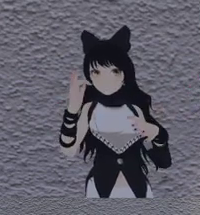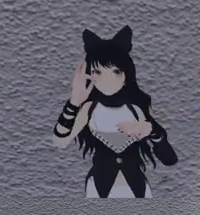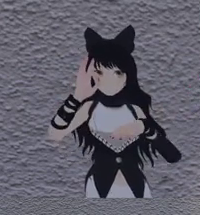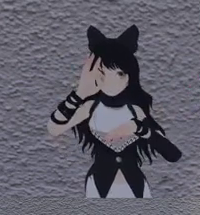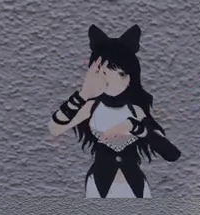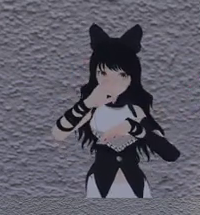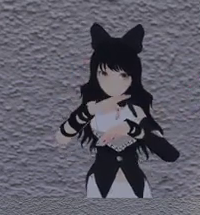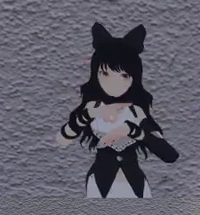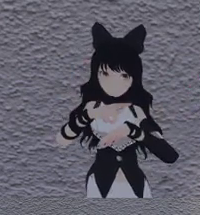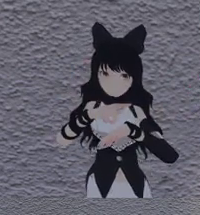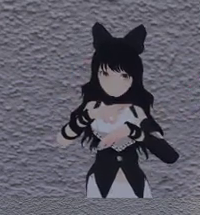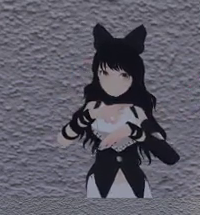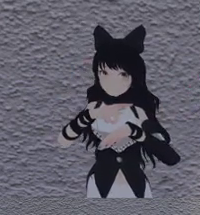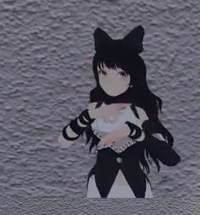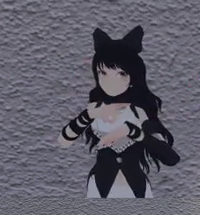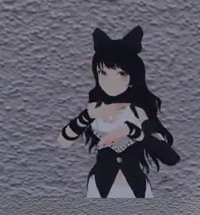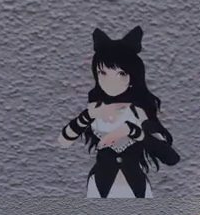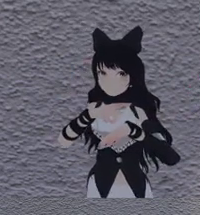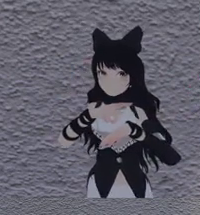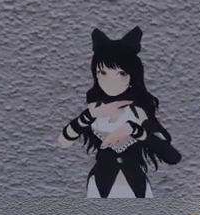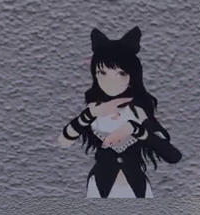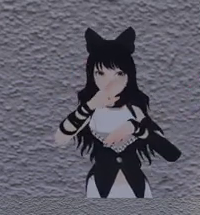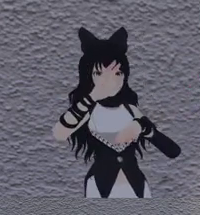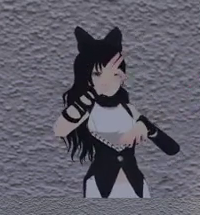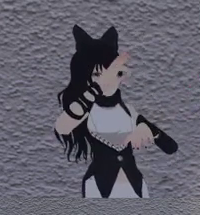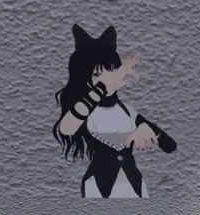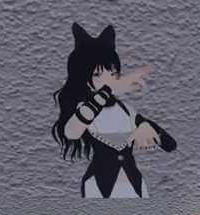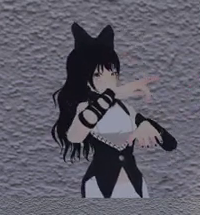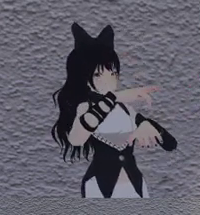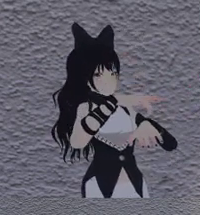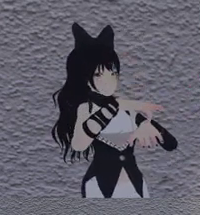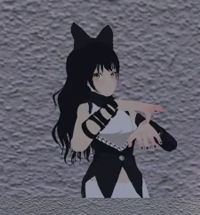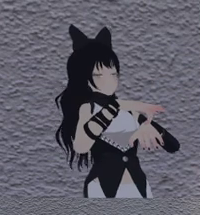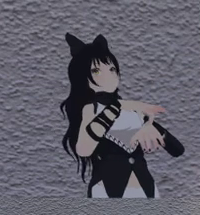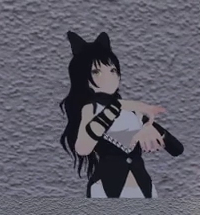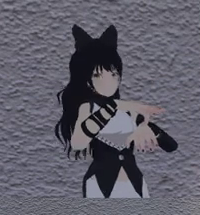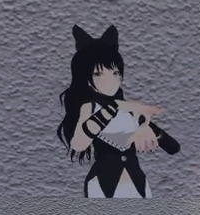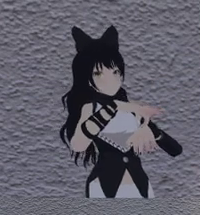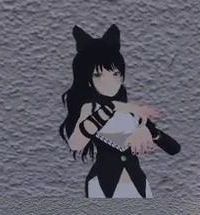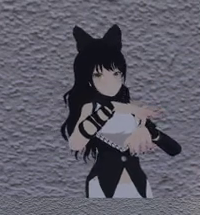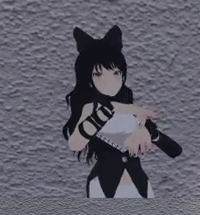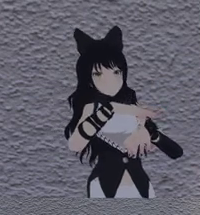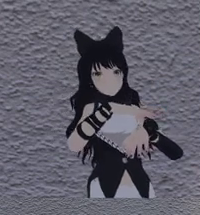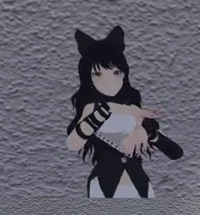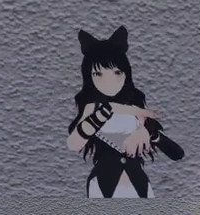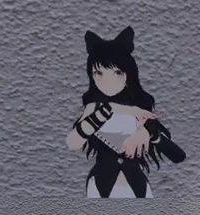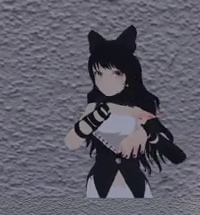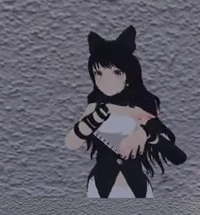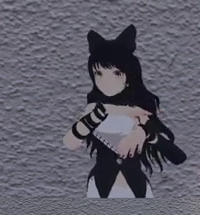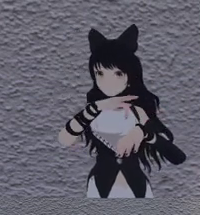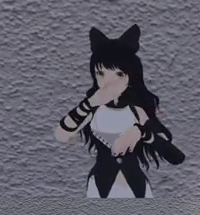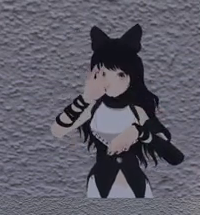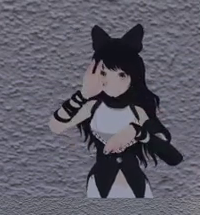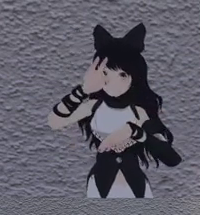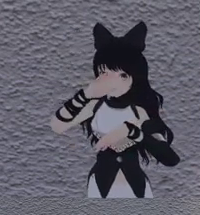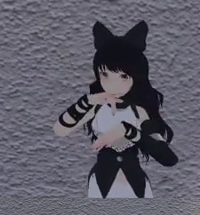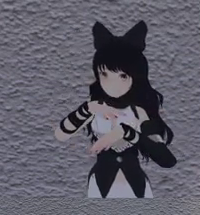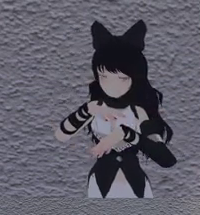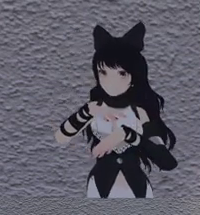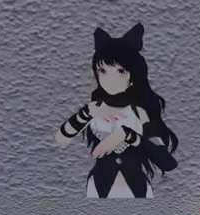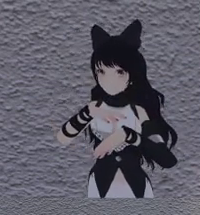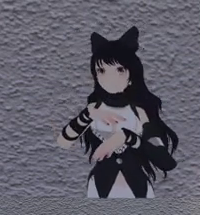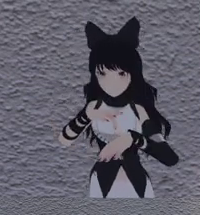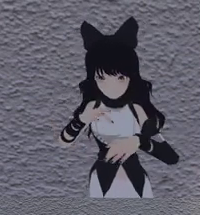is touch. So what's that sign? Touch. Middle finger down. If you don't have that, just do an open